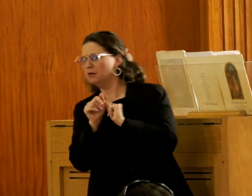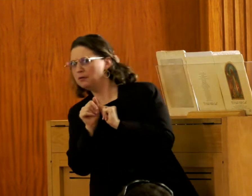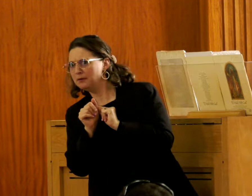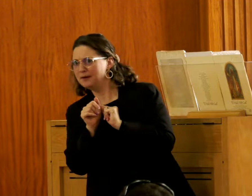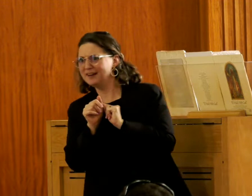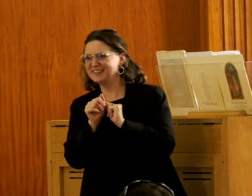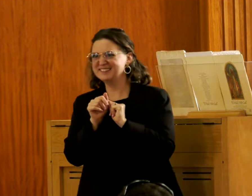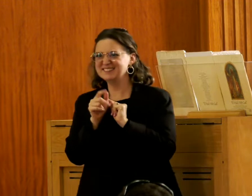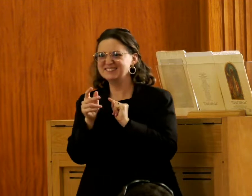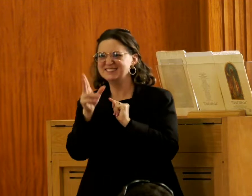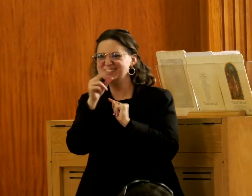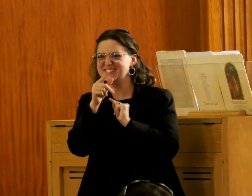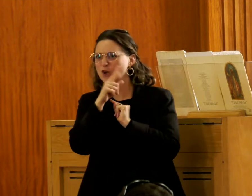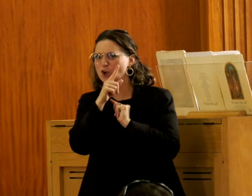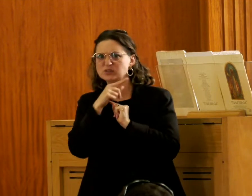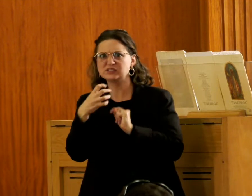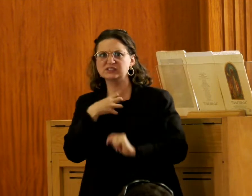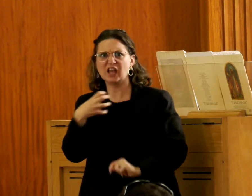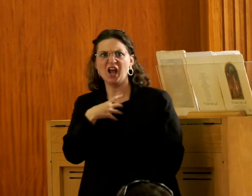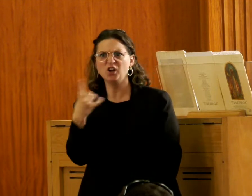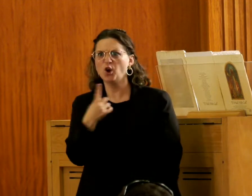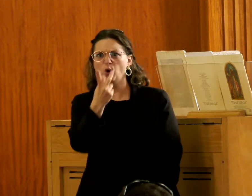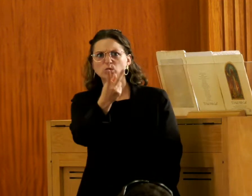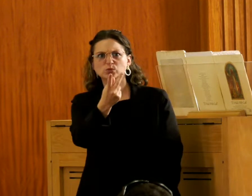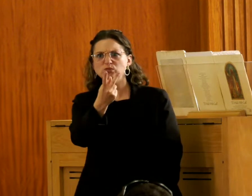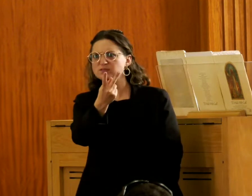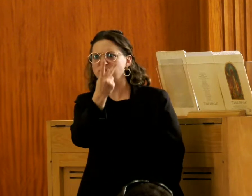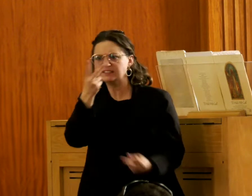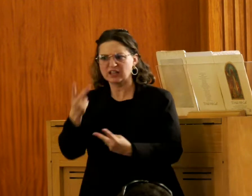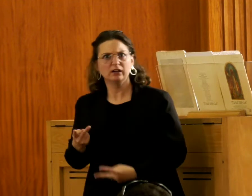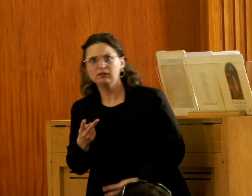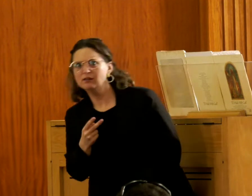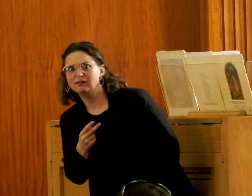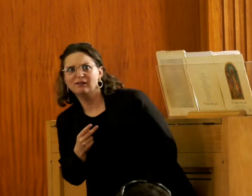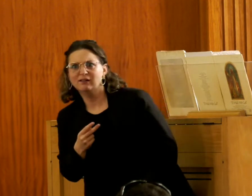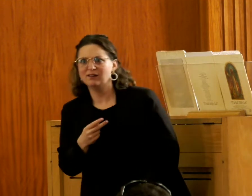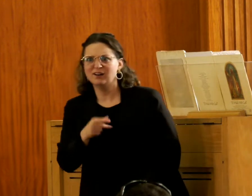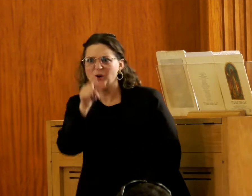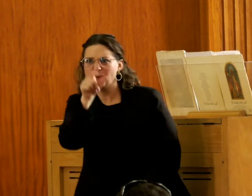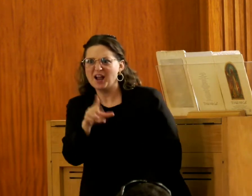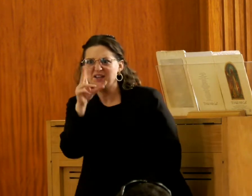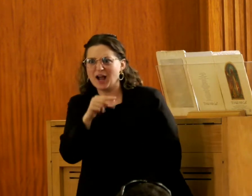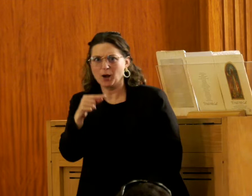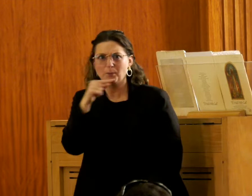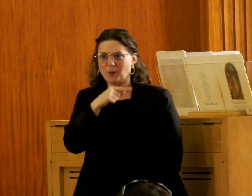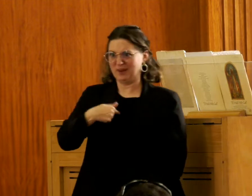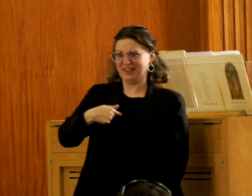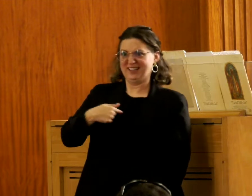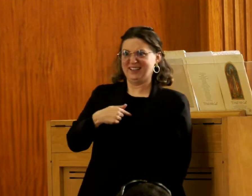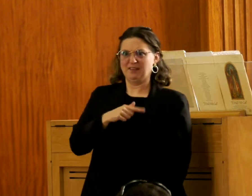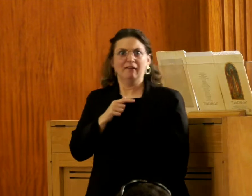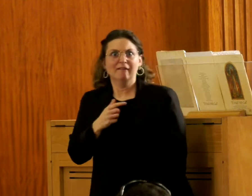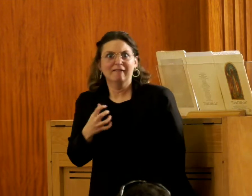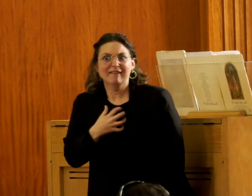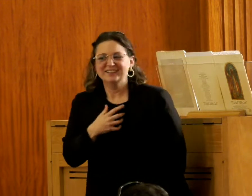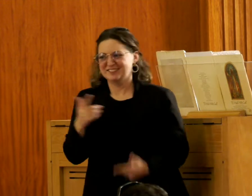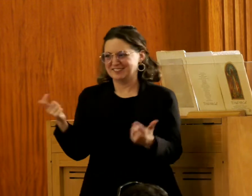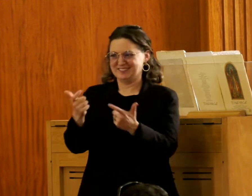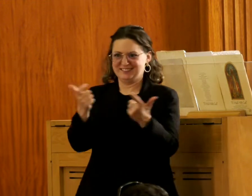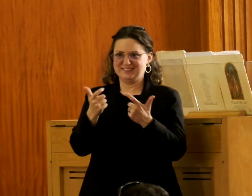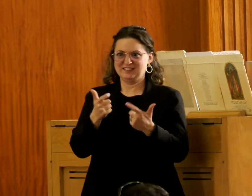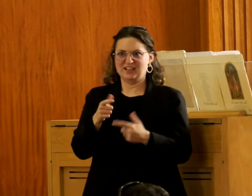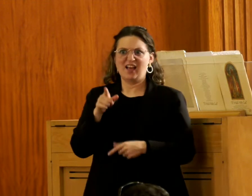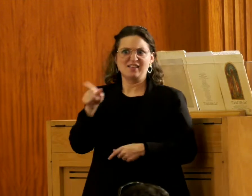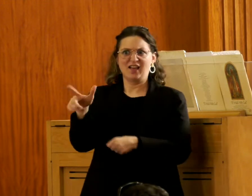like scarecrows. They were so frightened. I'd never seen human beings, let alone young boys. But that's how